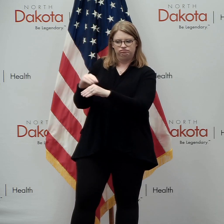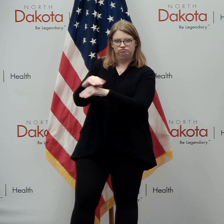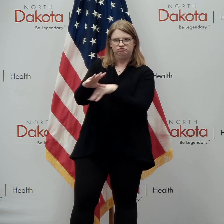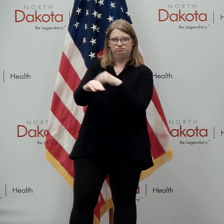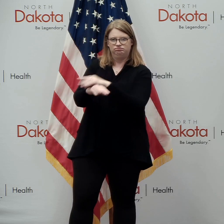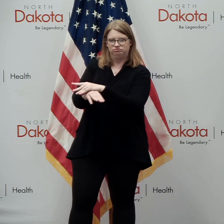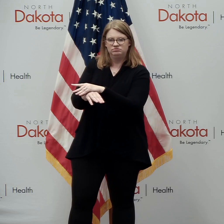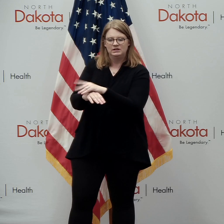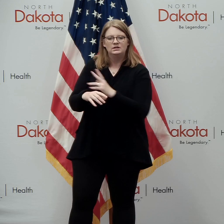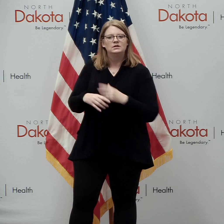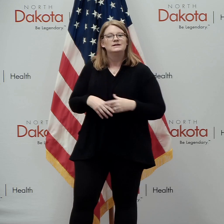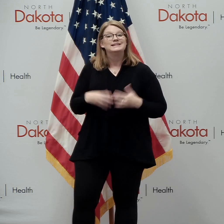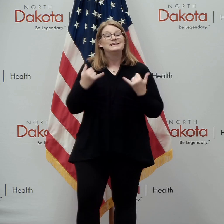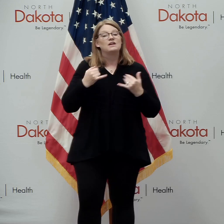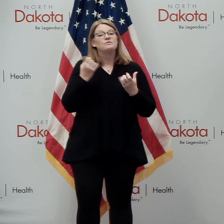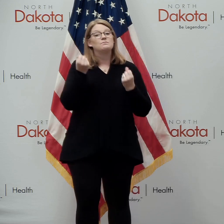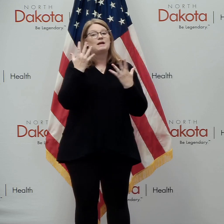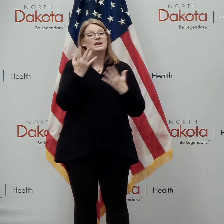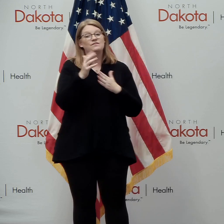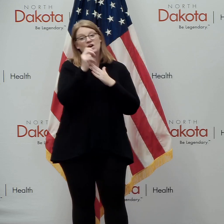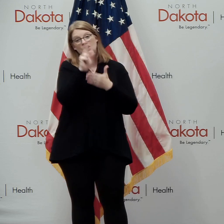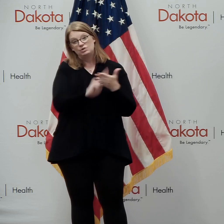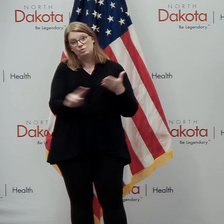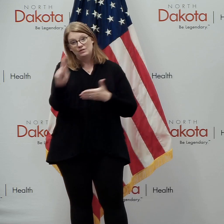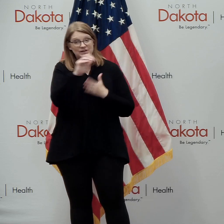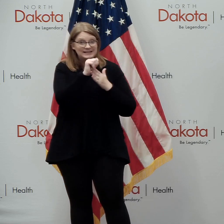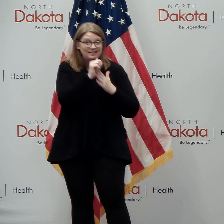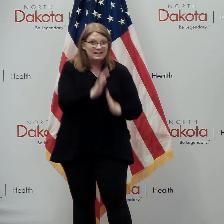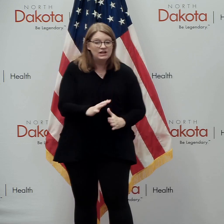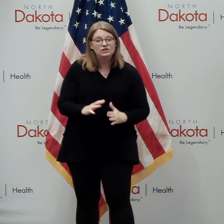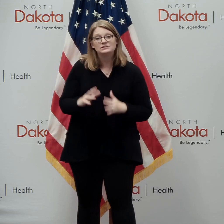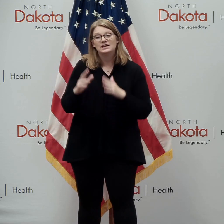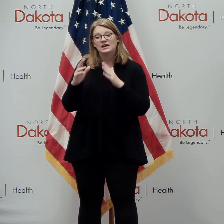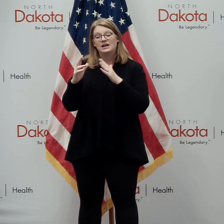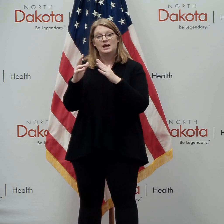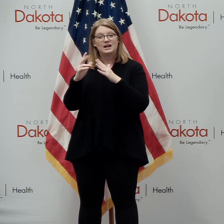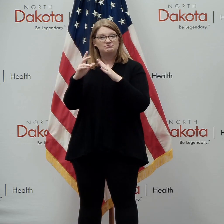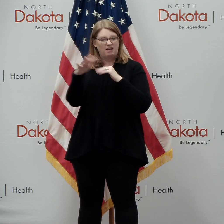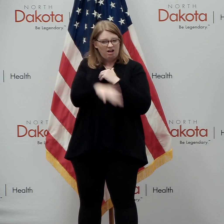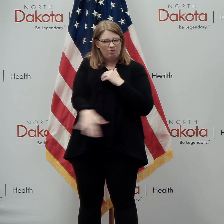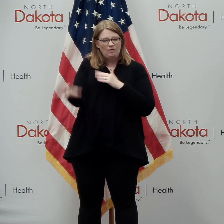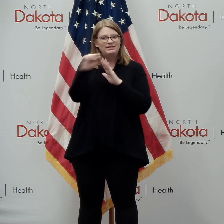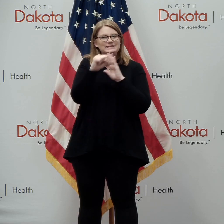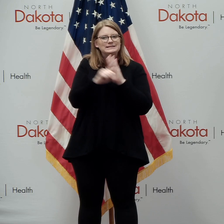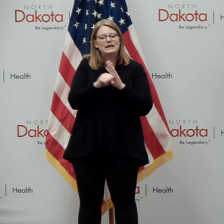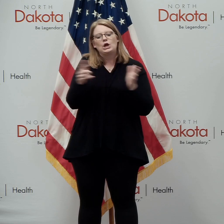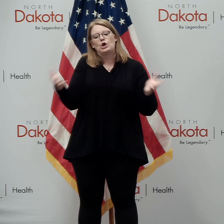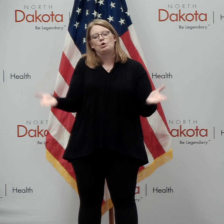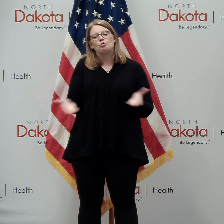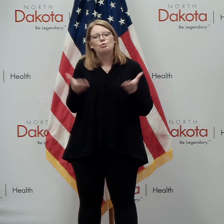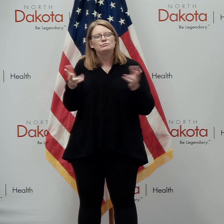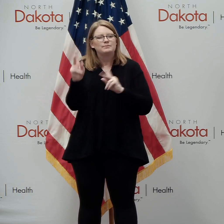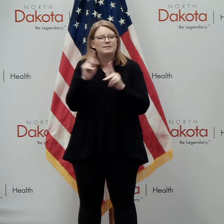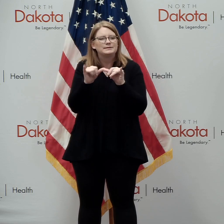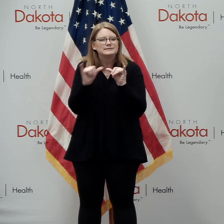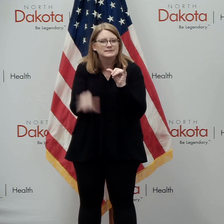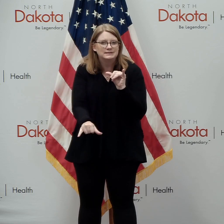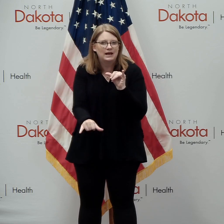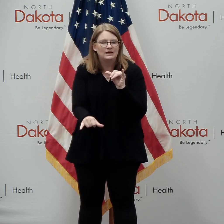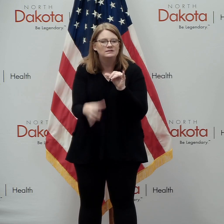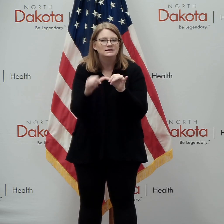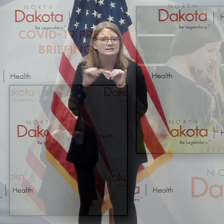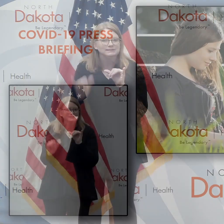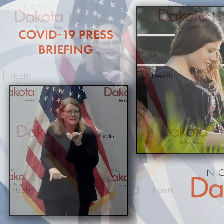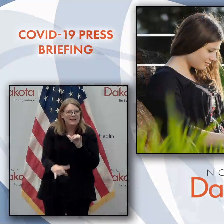number of our university leaders and our North Dakota university system statewide are encouraging college students to stay on campus or in their campus